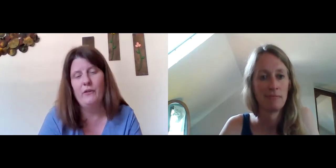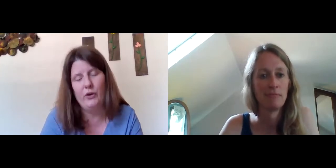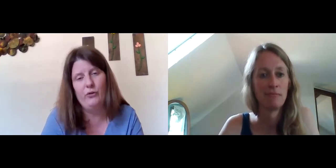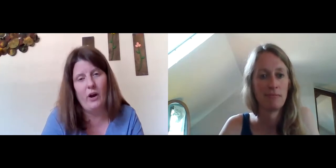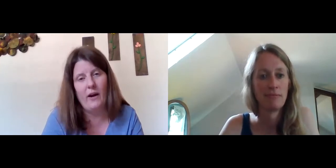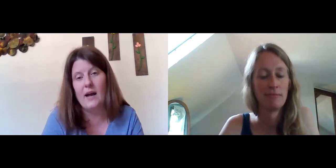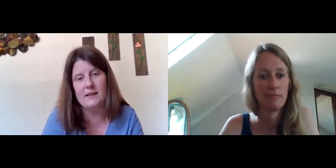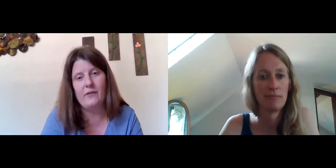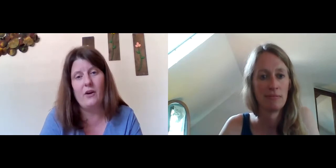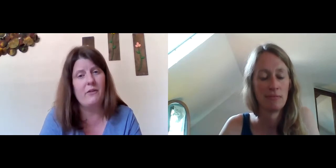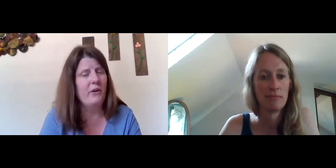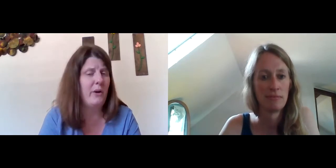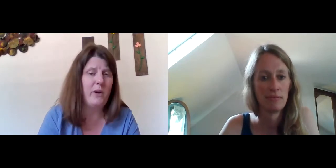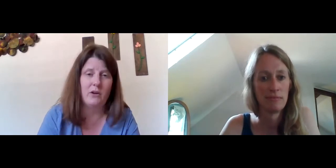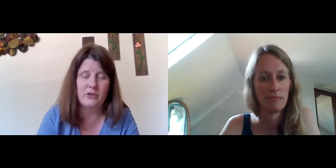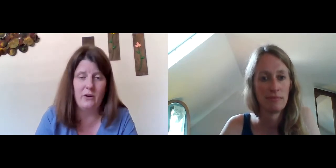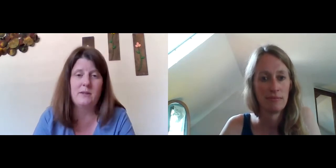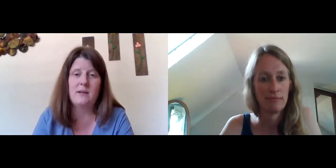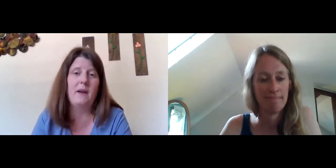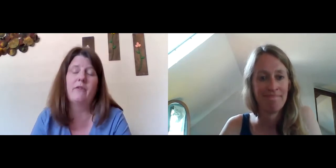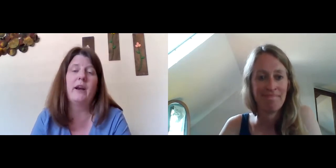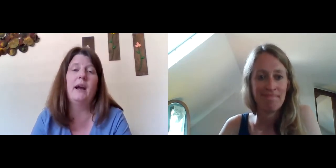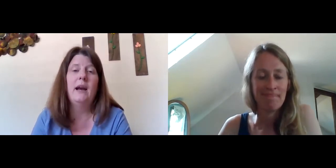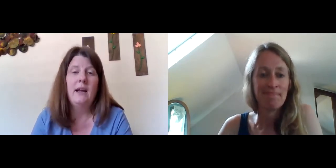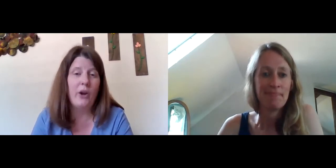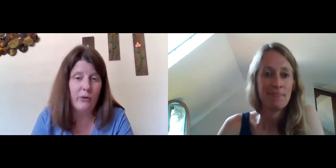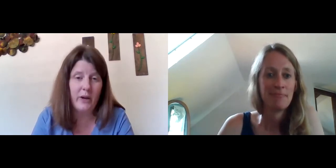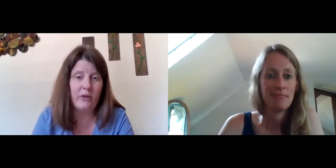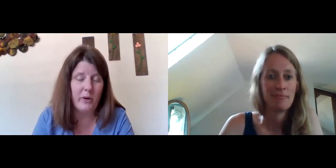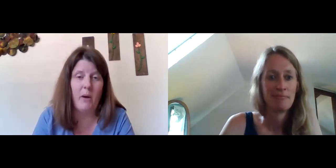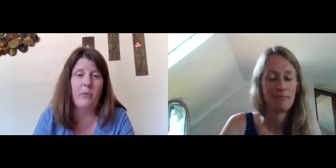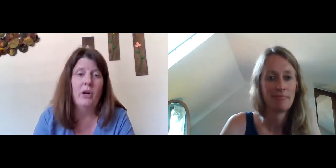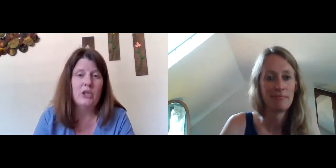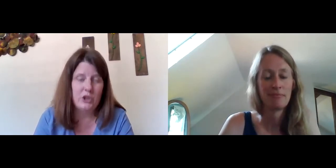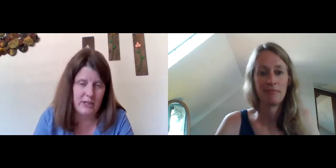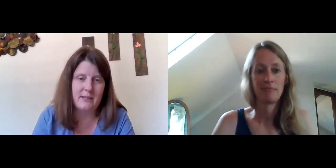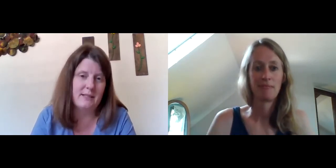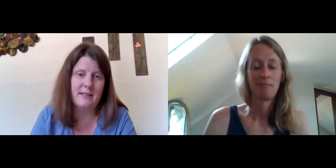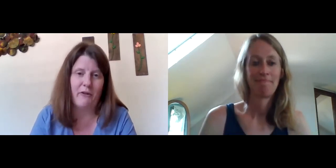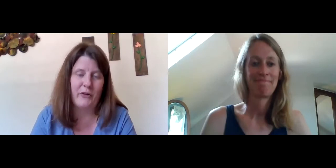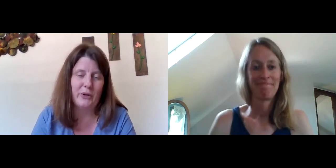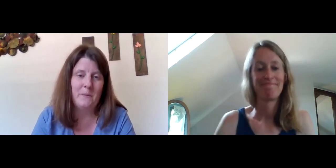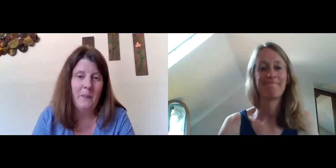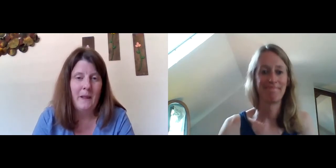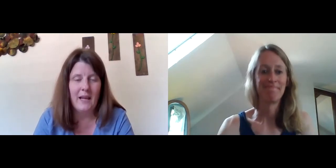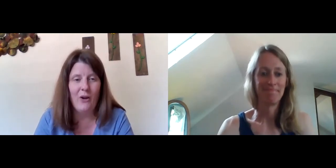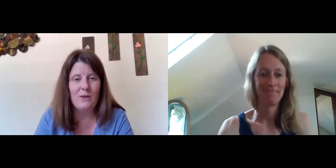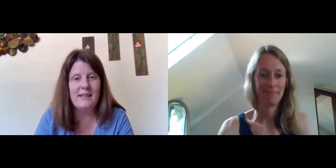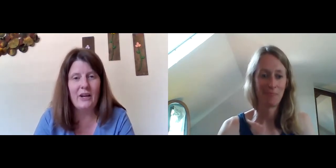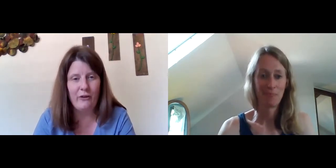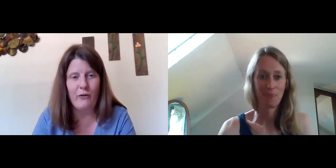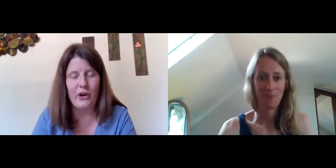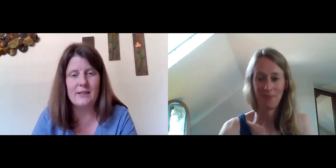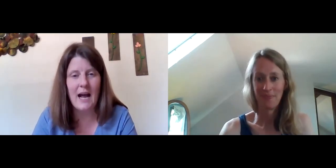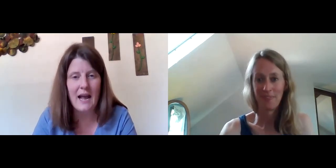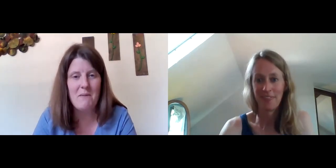Even if you are not deaf and hard of hearing, we all struggle with something every day, and you need to remember Jesus is there for you. Kiddos, thank